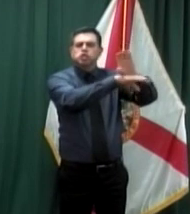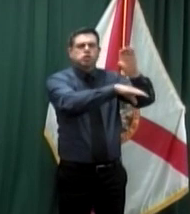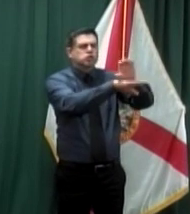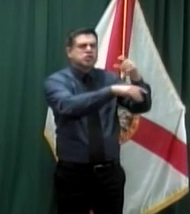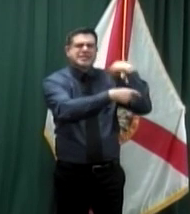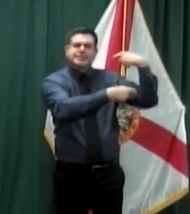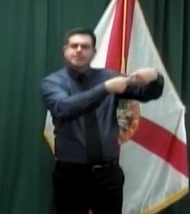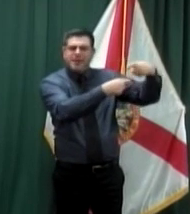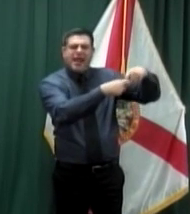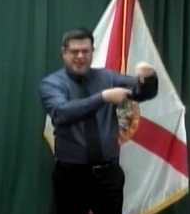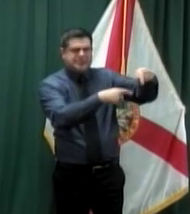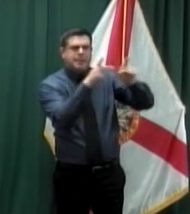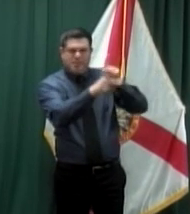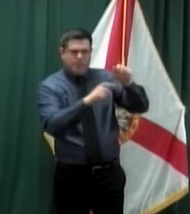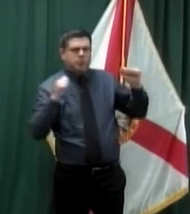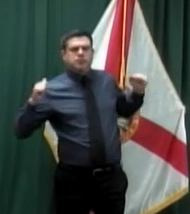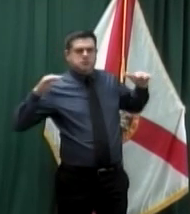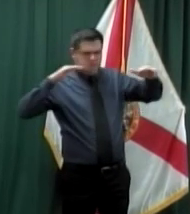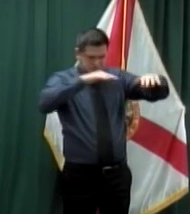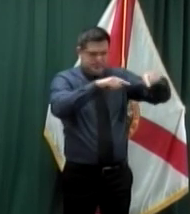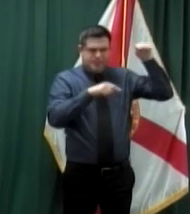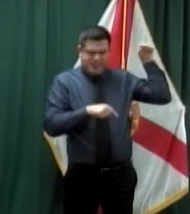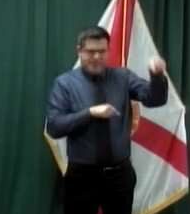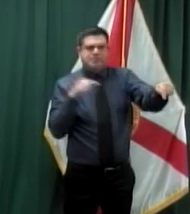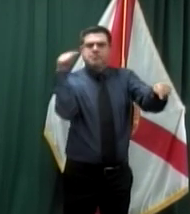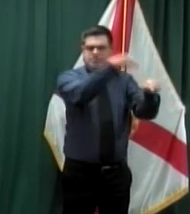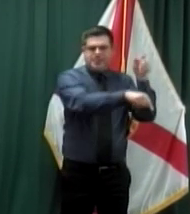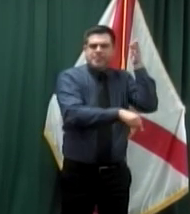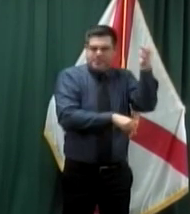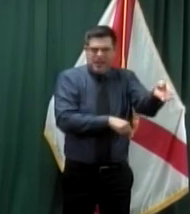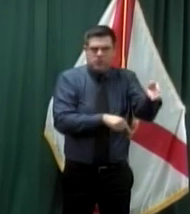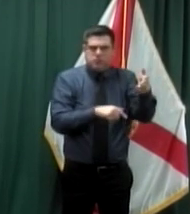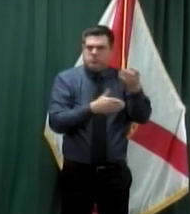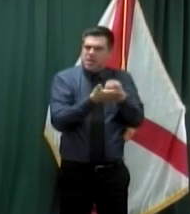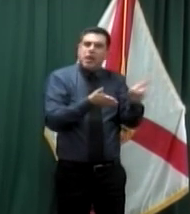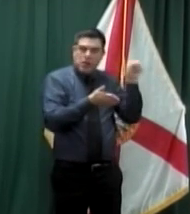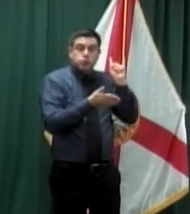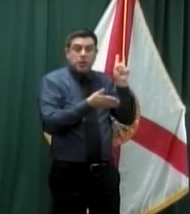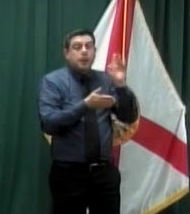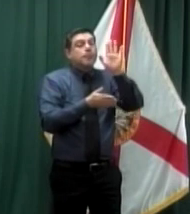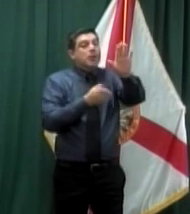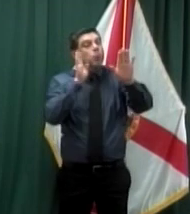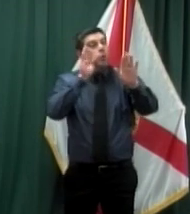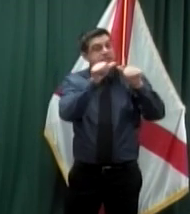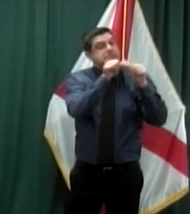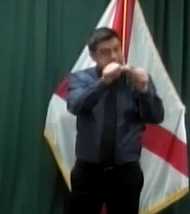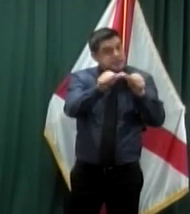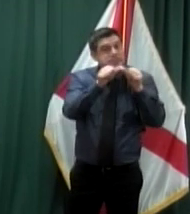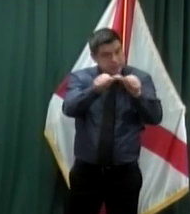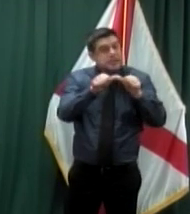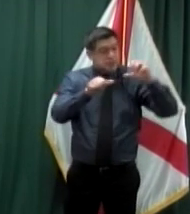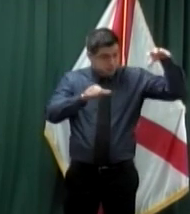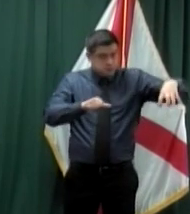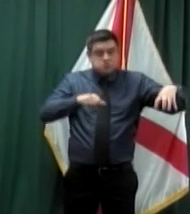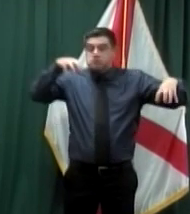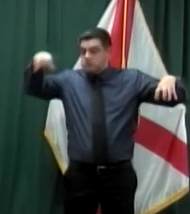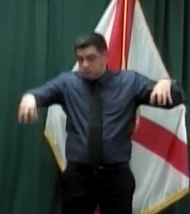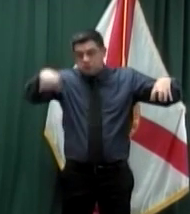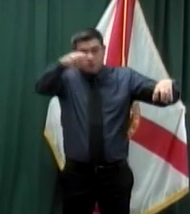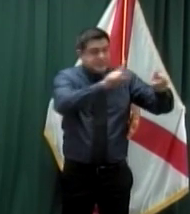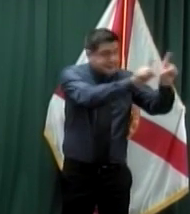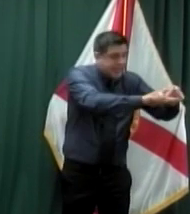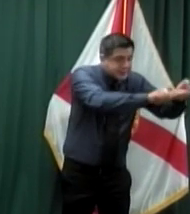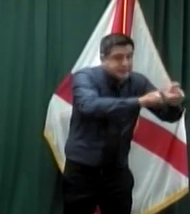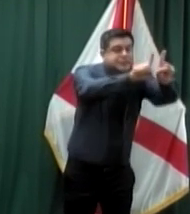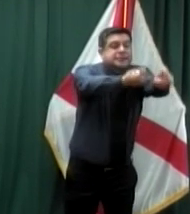to have events around the county. So if they go to prepareseminole.org, those events are listed. Also if I